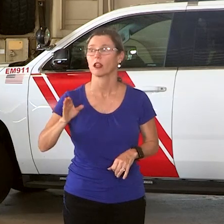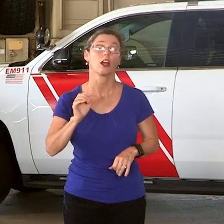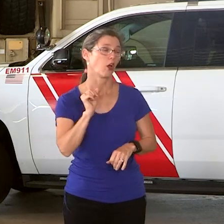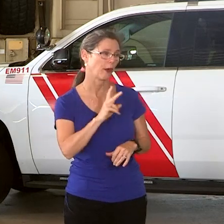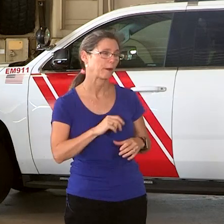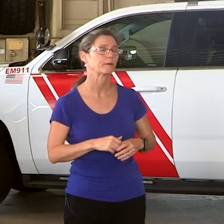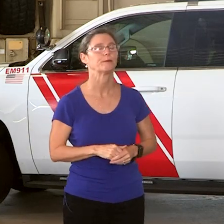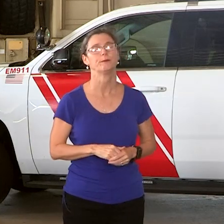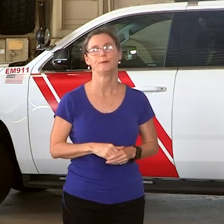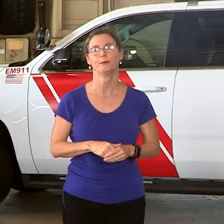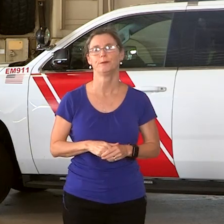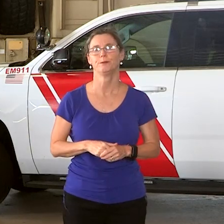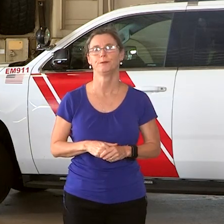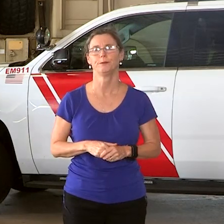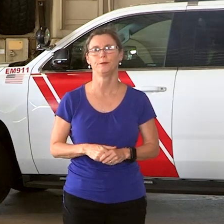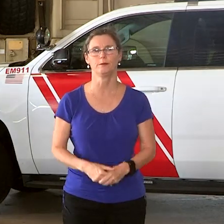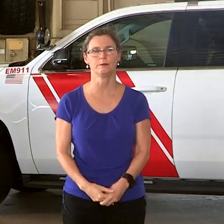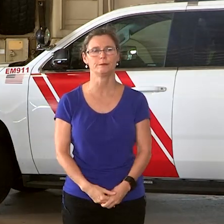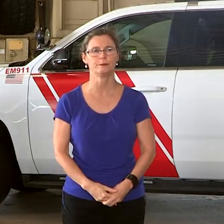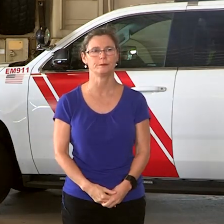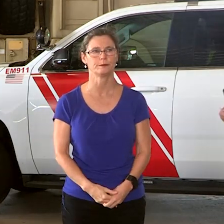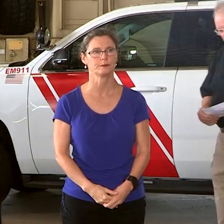Okay.